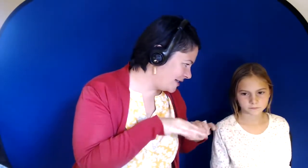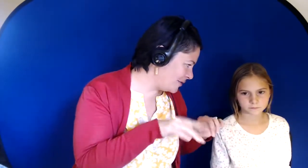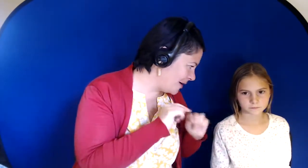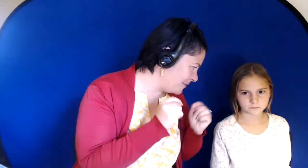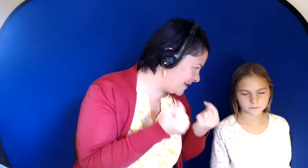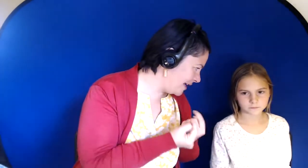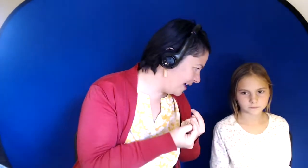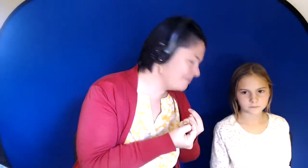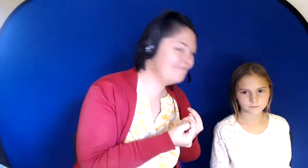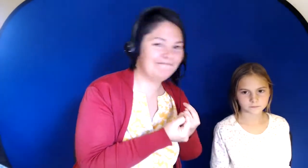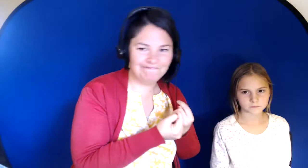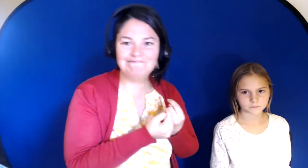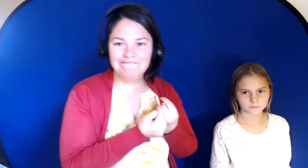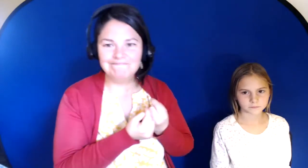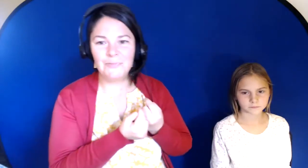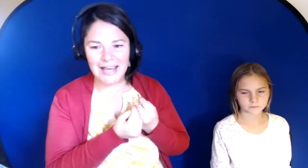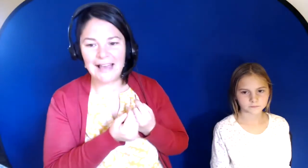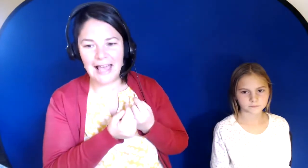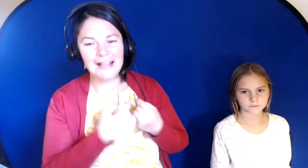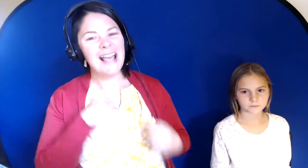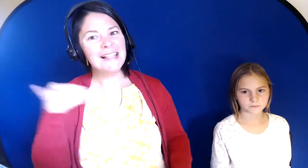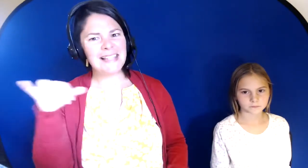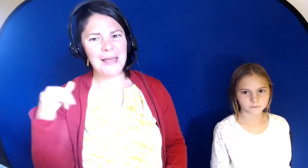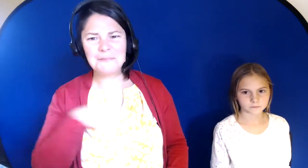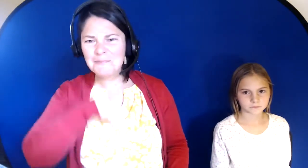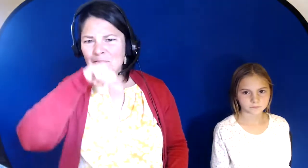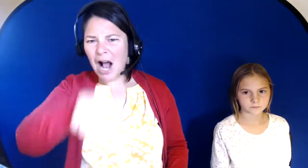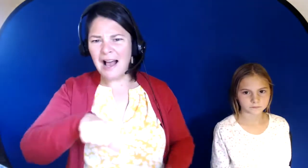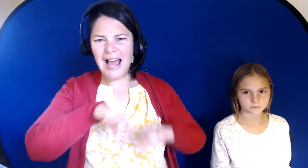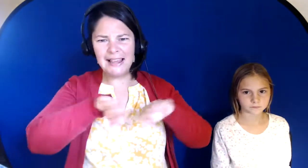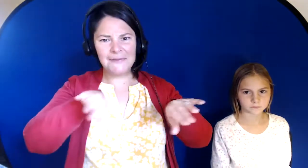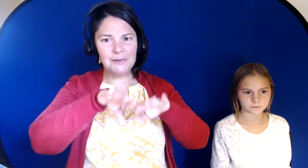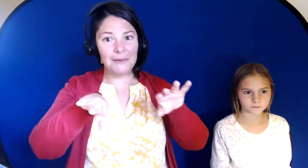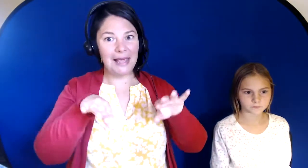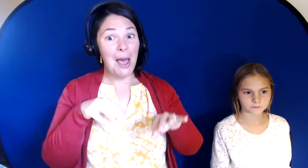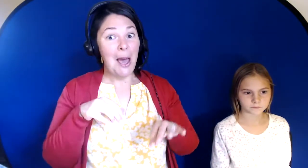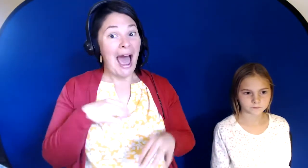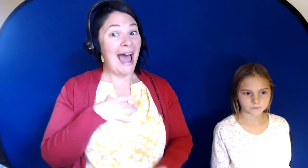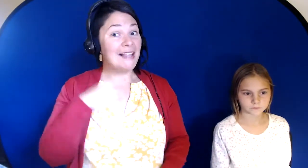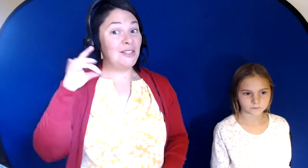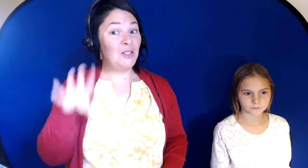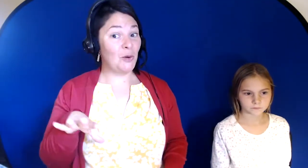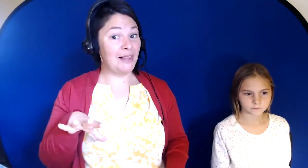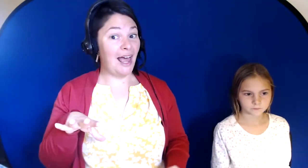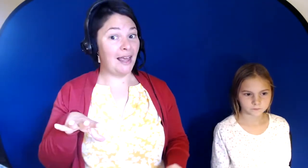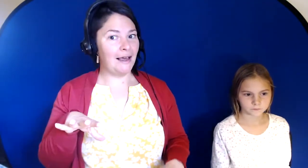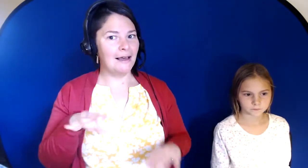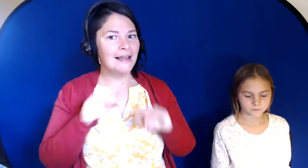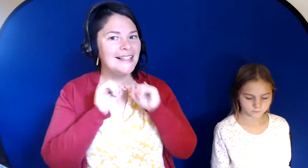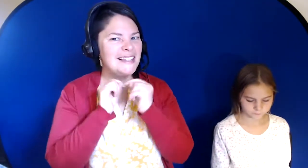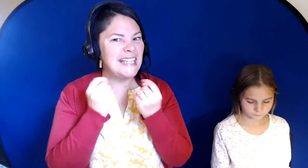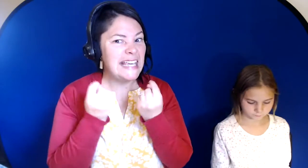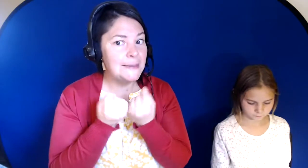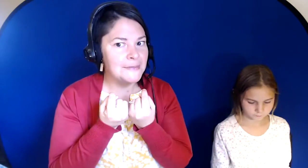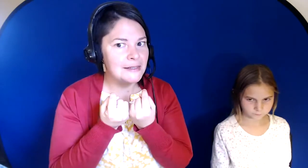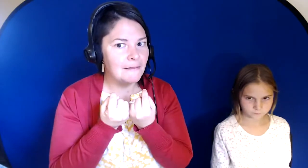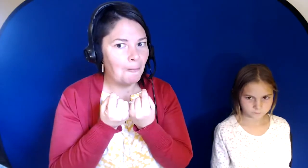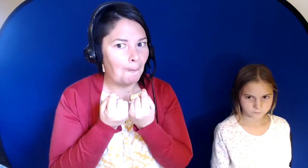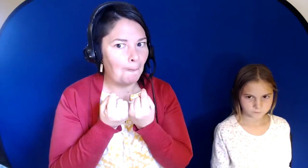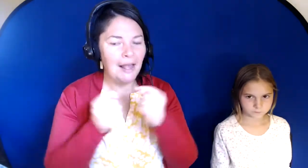swim team. We got that. Same. I love swimming. I don't like teams. Team